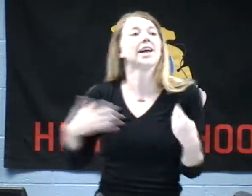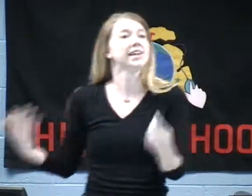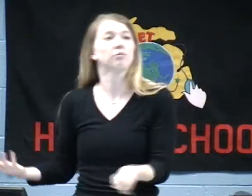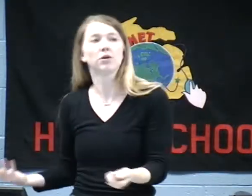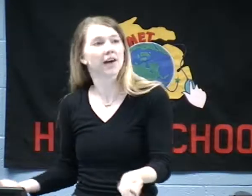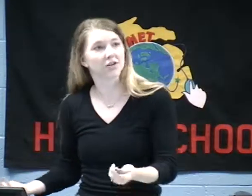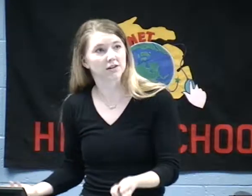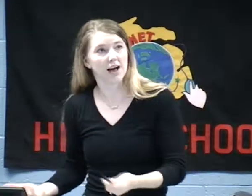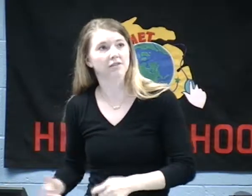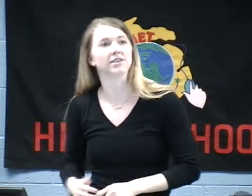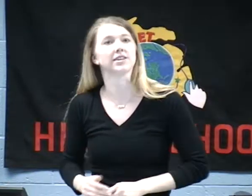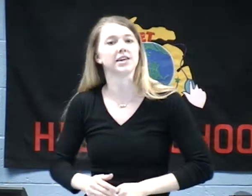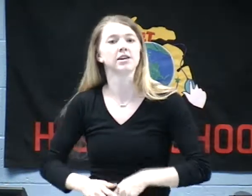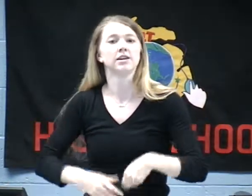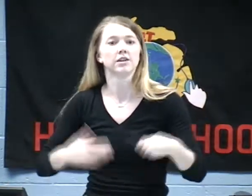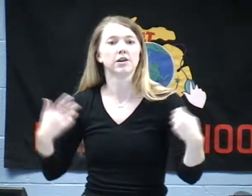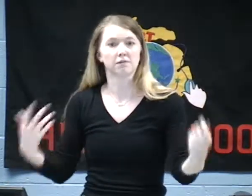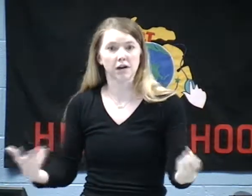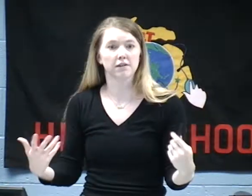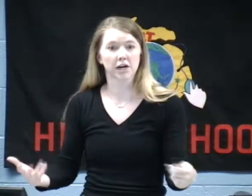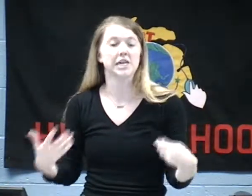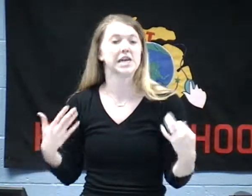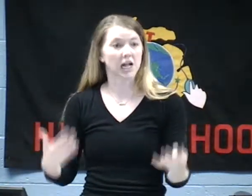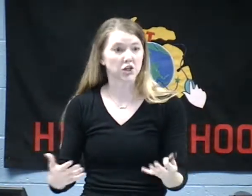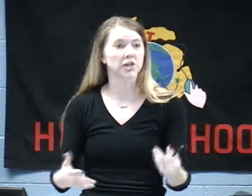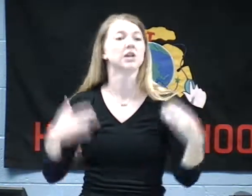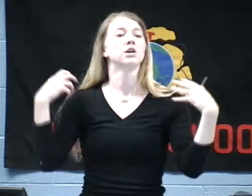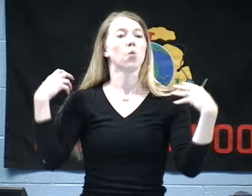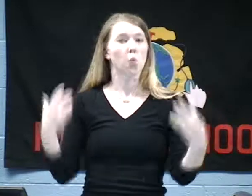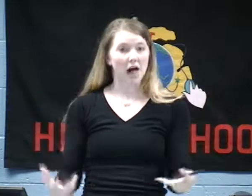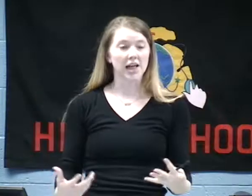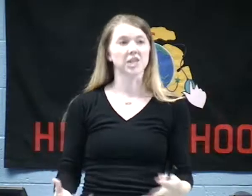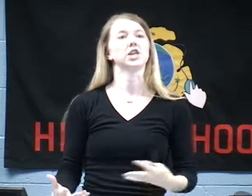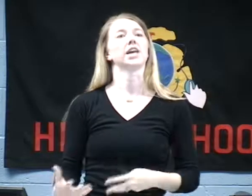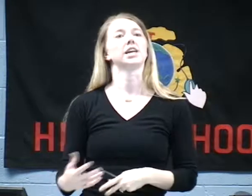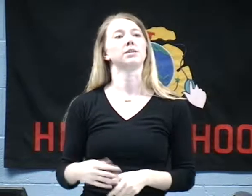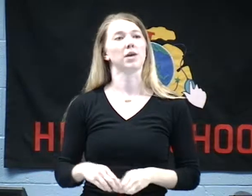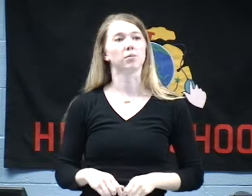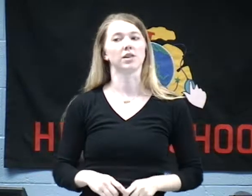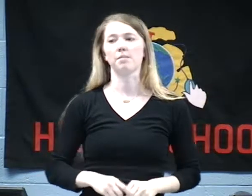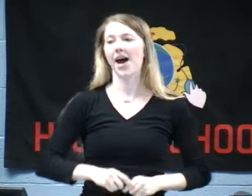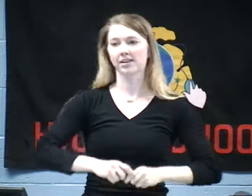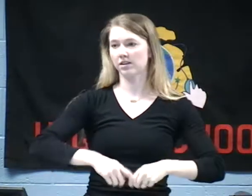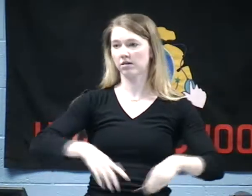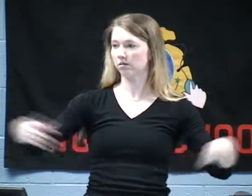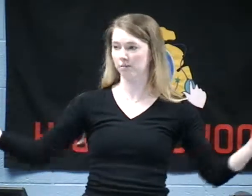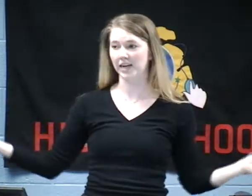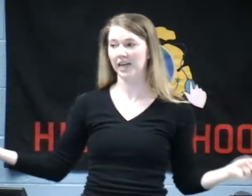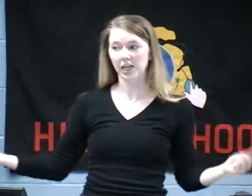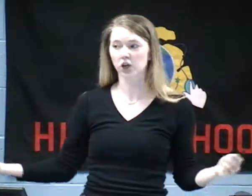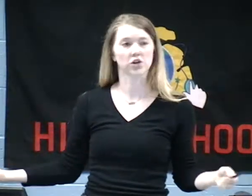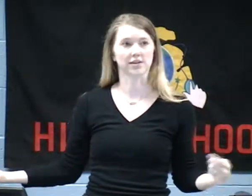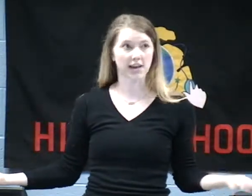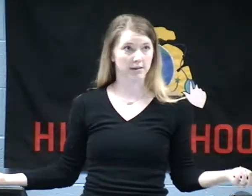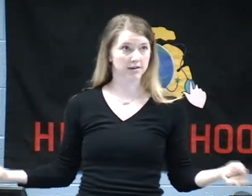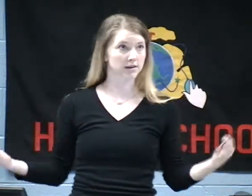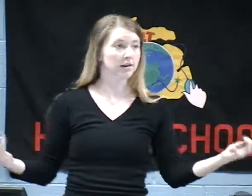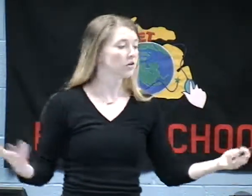deaf professors. Obviously, they're very, very intelligent, well-educated people that passed many English exams.